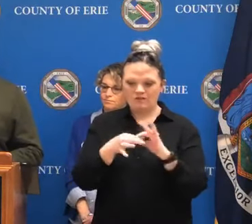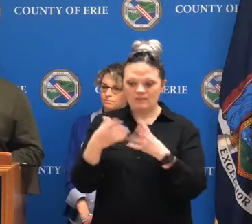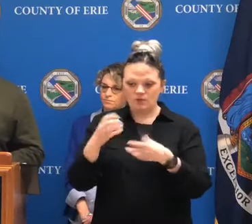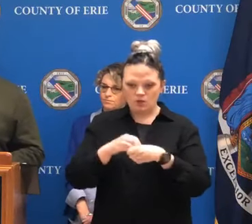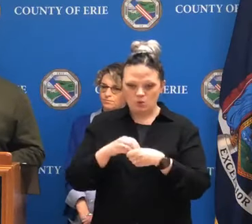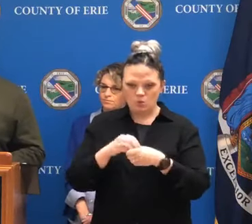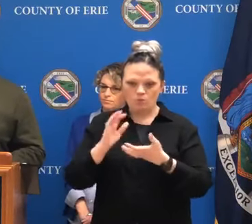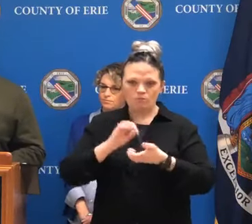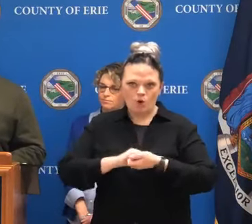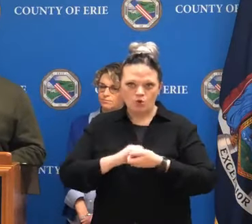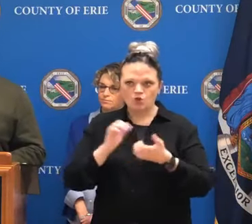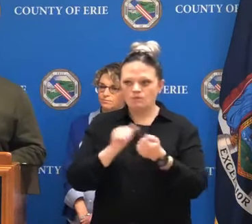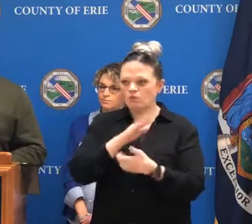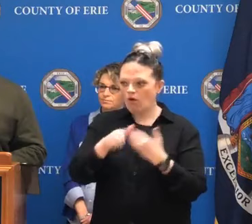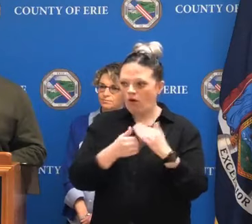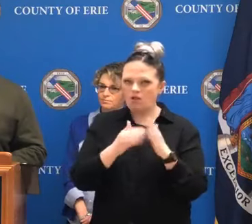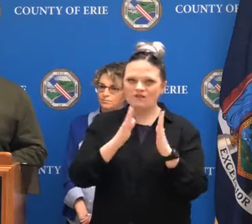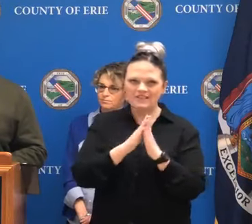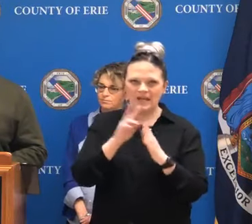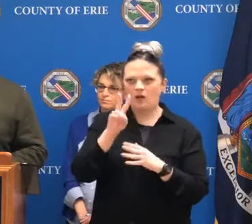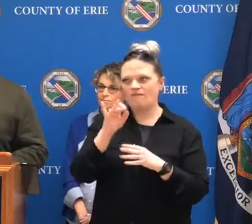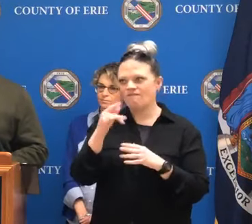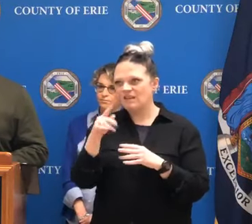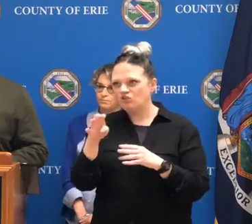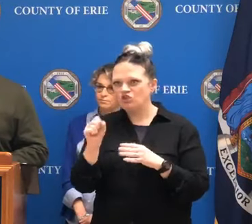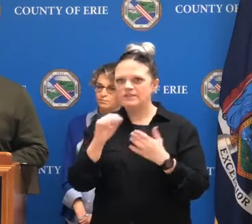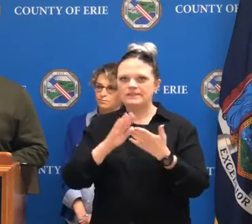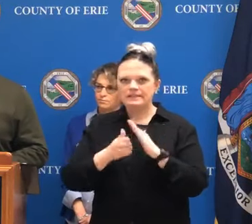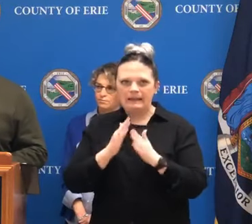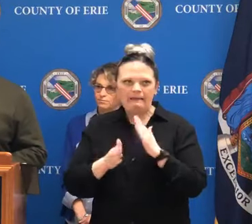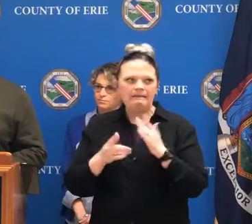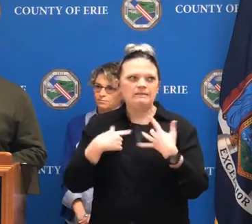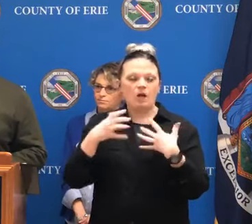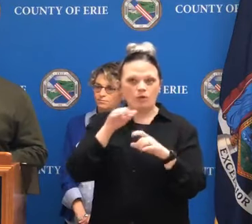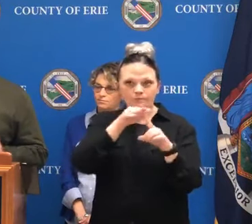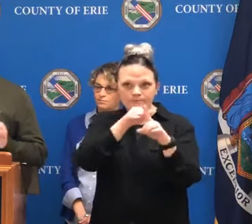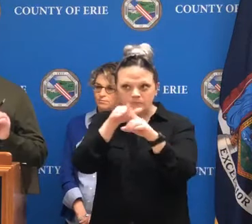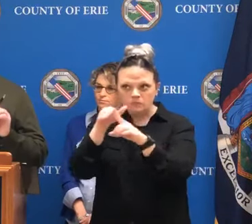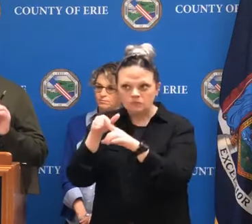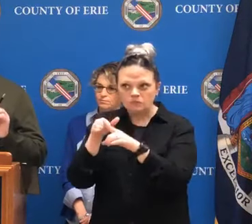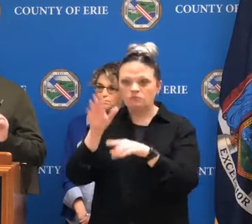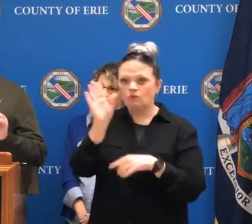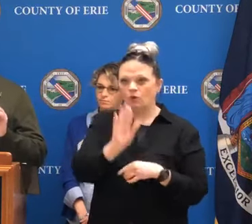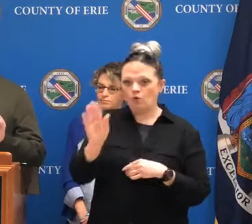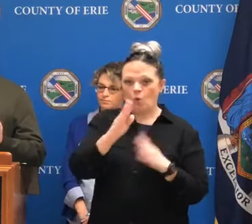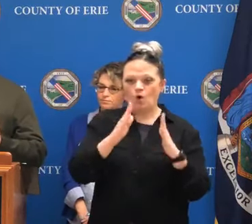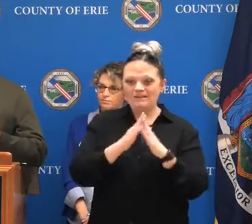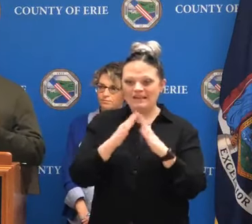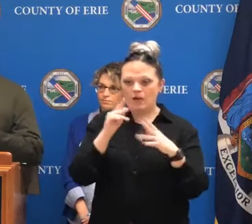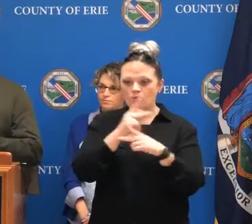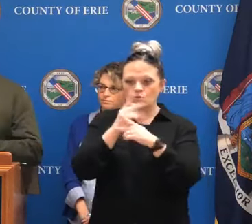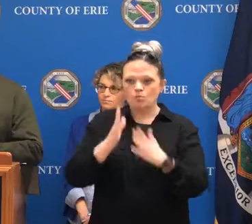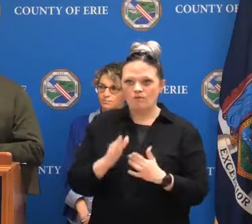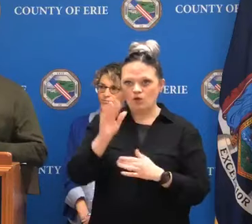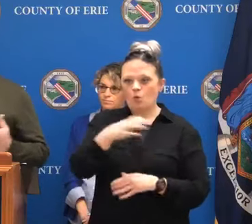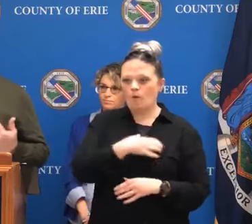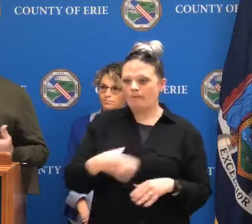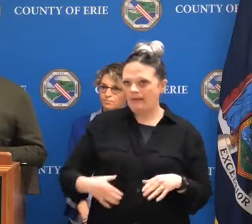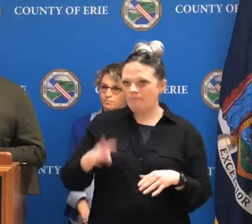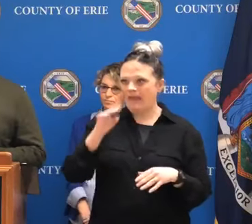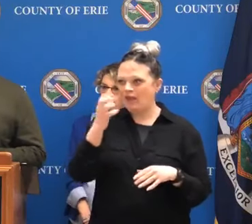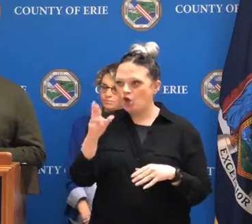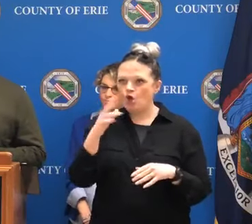our partnerships with all of the towns, villages, and cities. I want to remind everyone out there that your town supervisor, your mayor, or